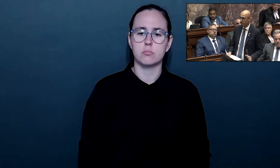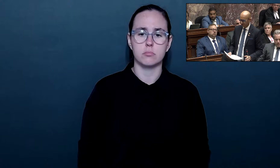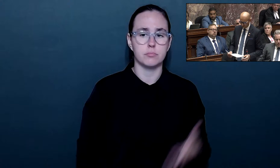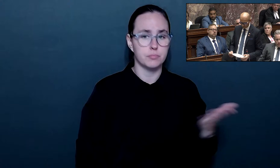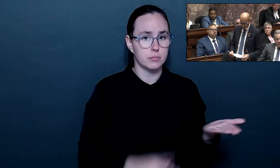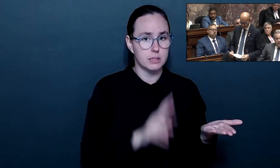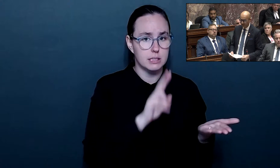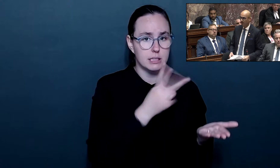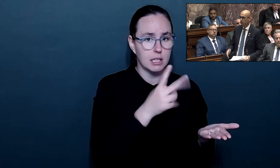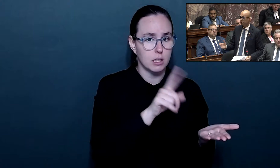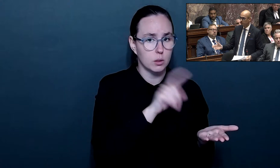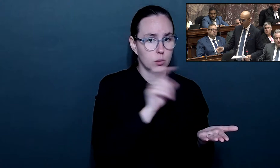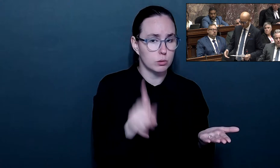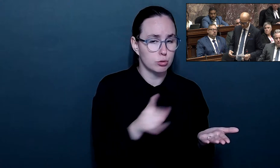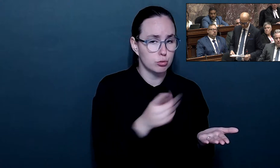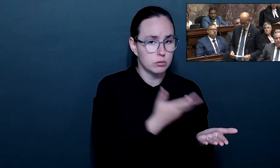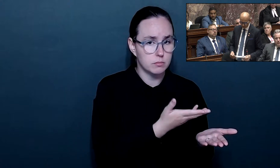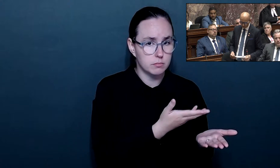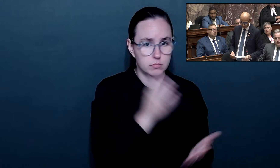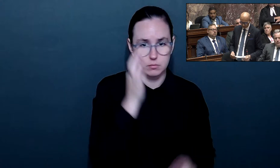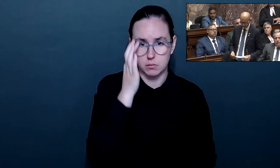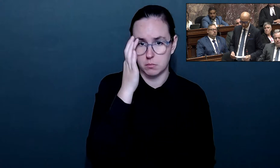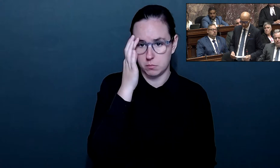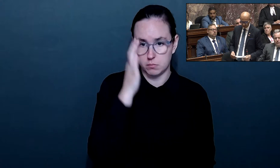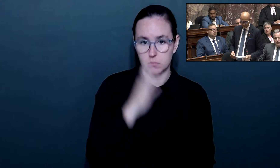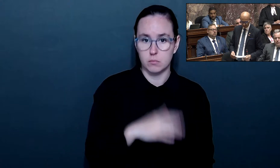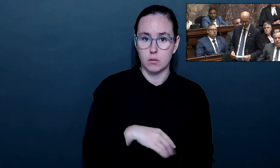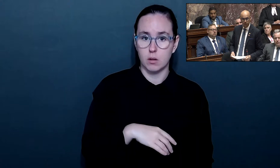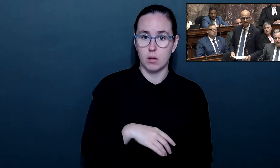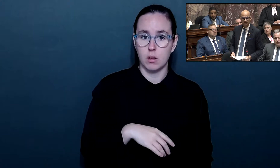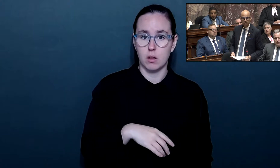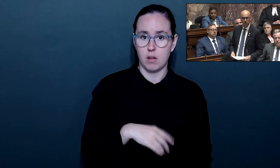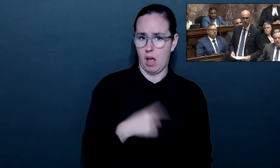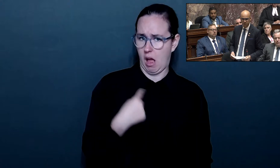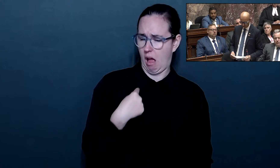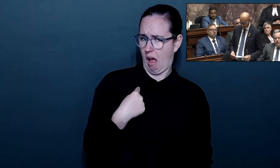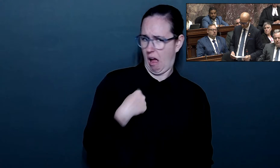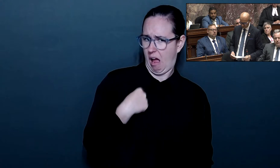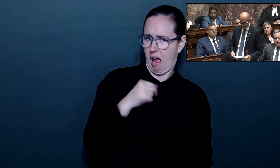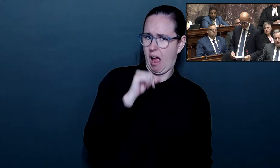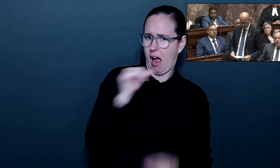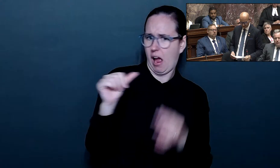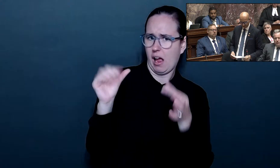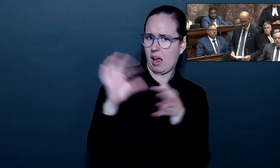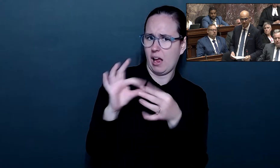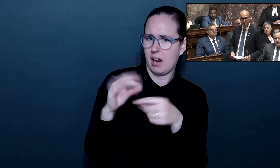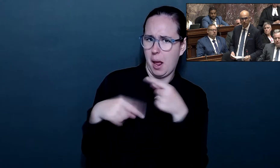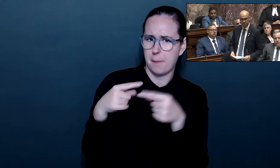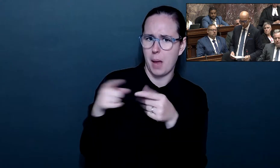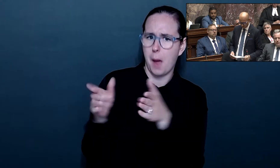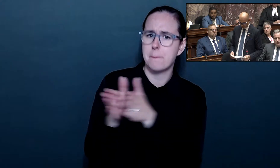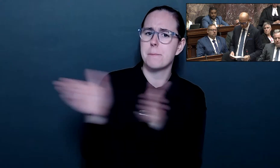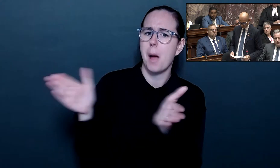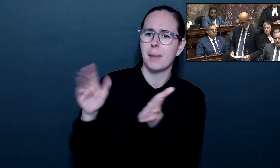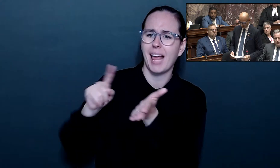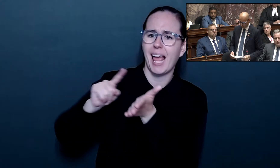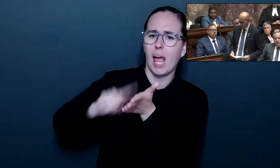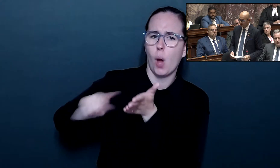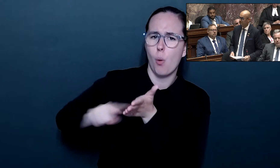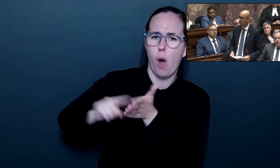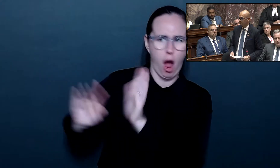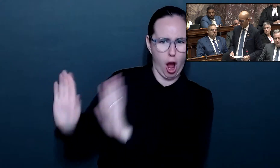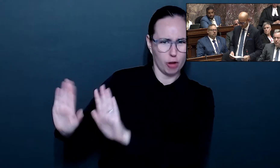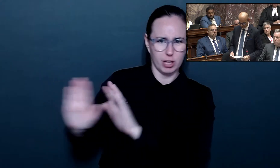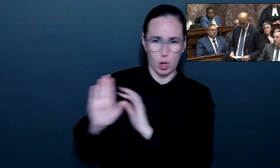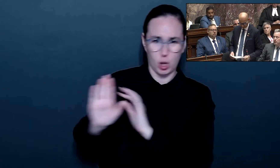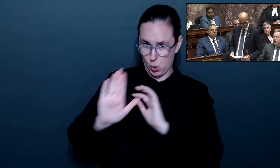to a public inquiry. I'll read the quote again. Quote, "He is rightly charged with murder. He is facing a criminal trial. I hope he